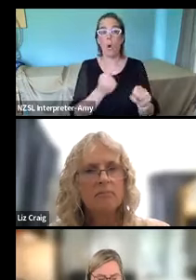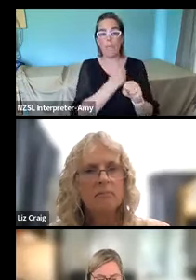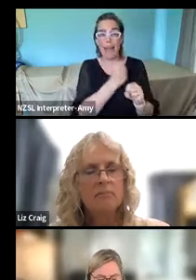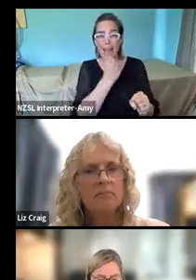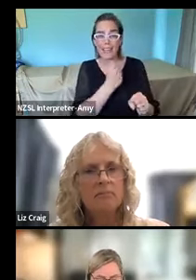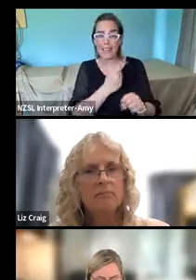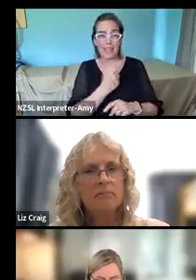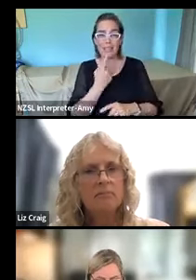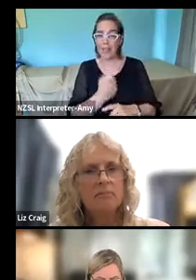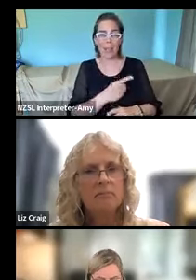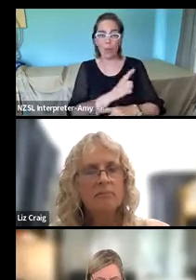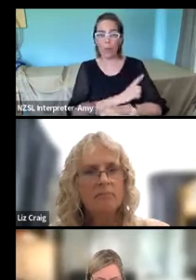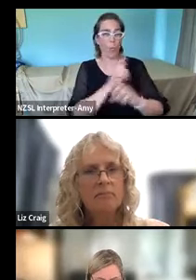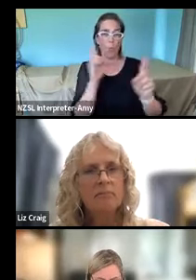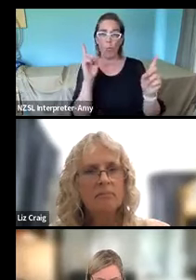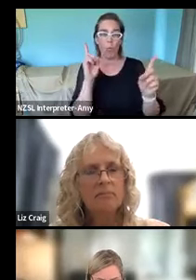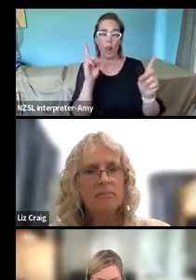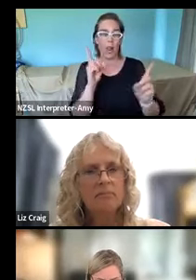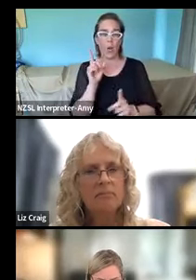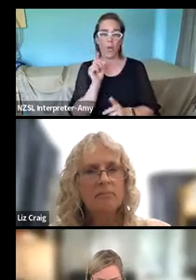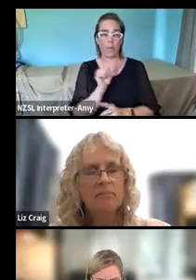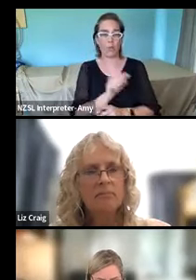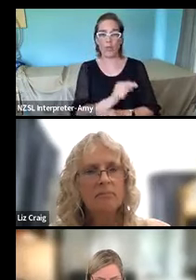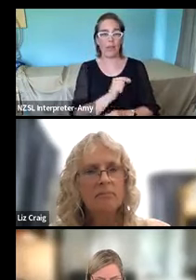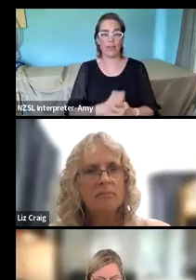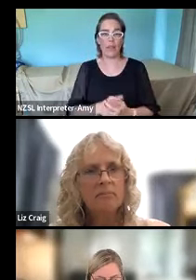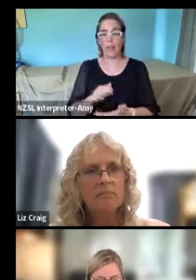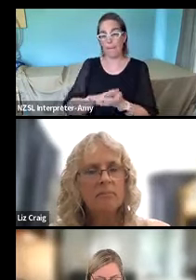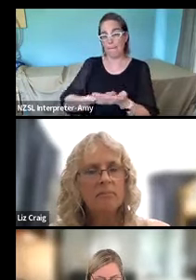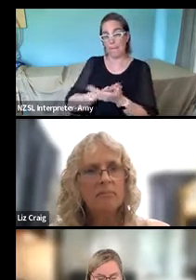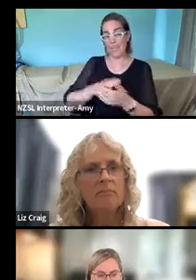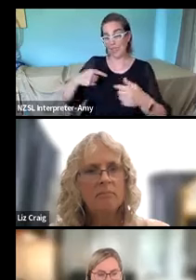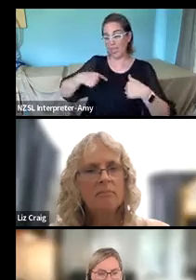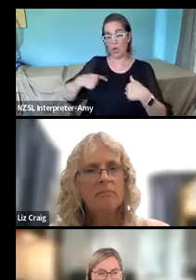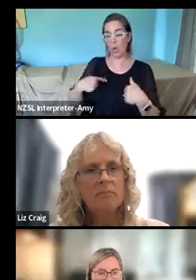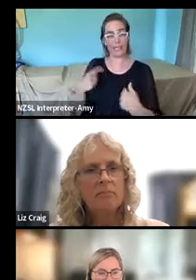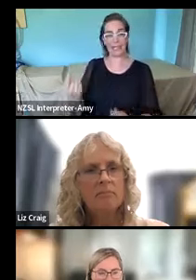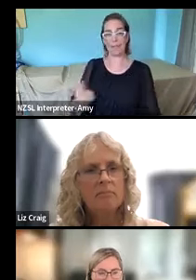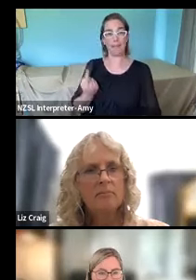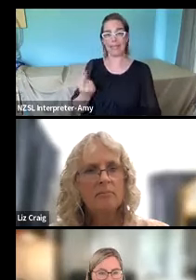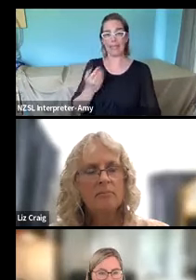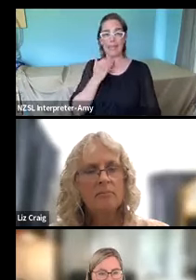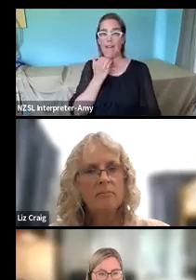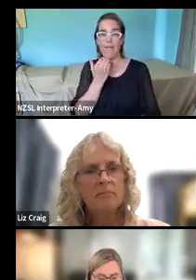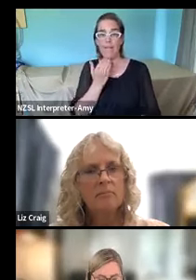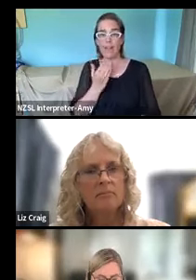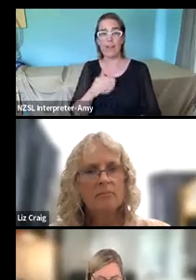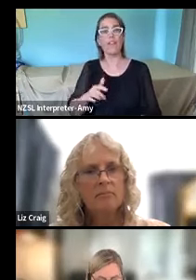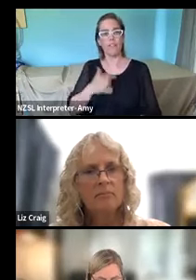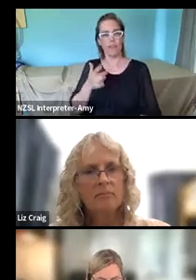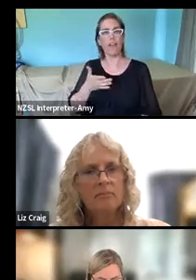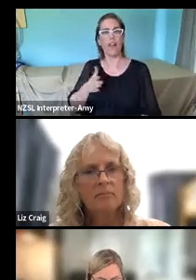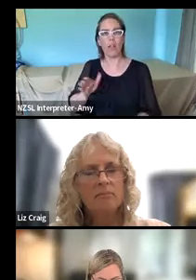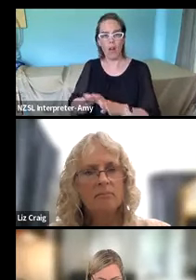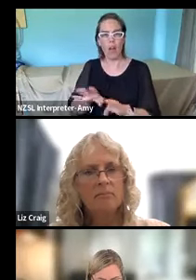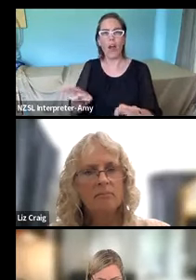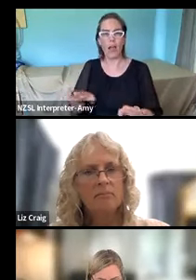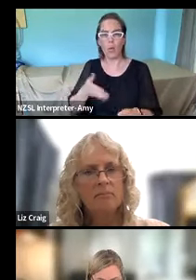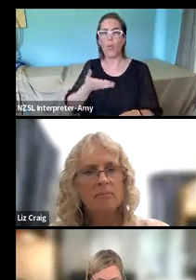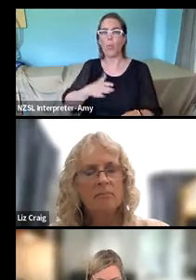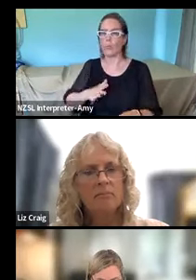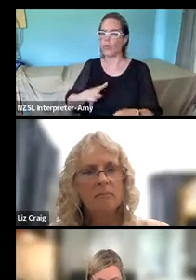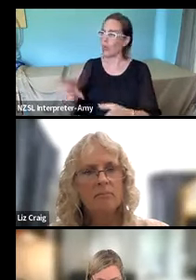only the staff are allowed. So that doesn't make us independent enough. We feel like we really want to